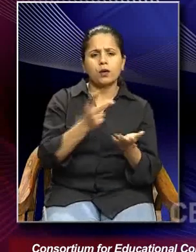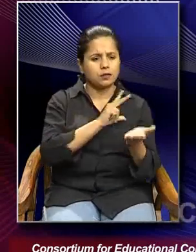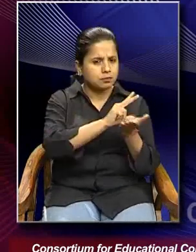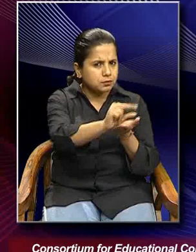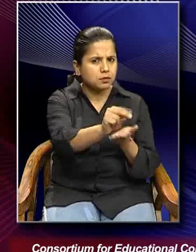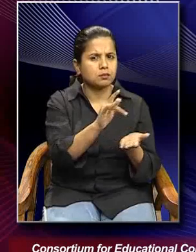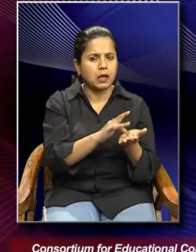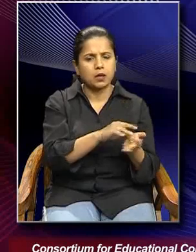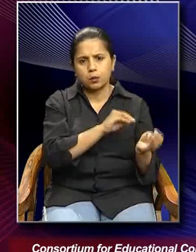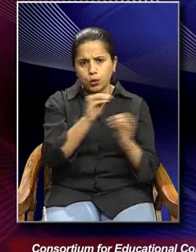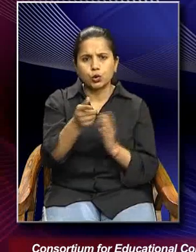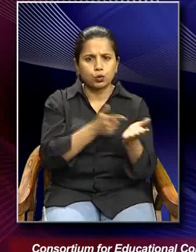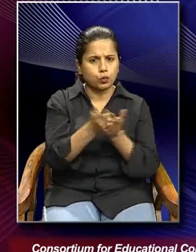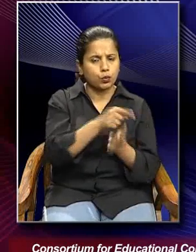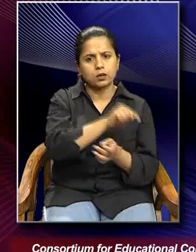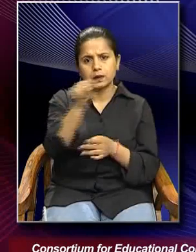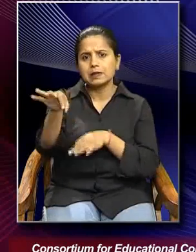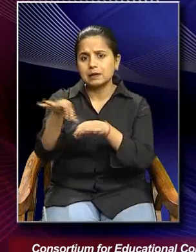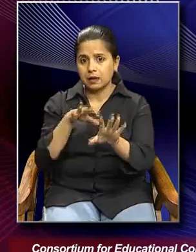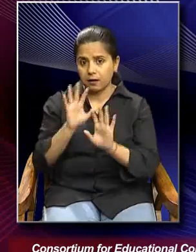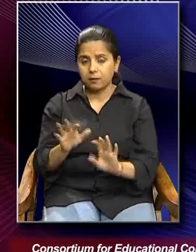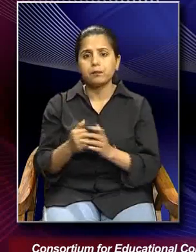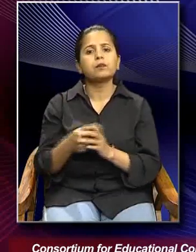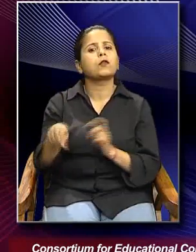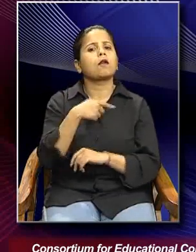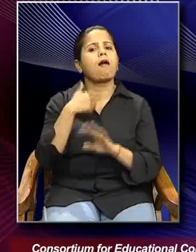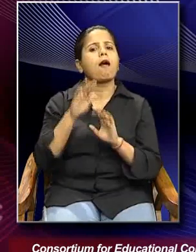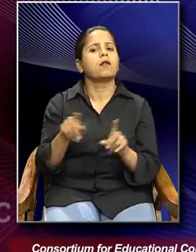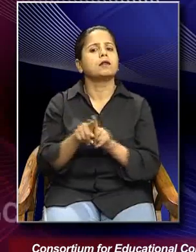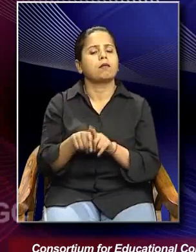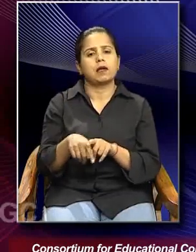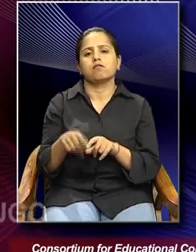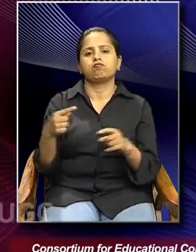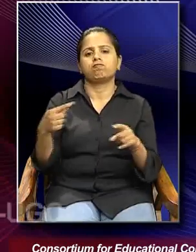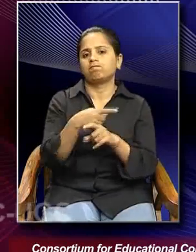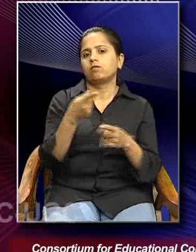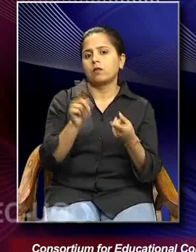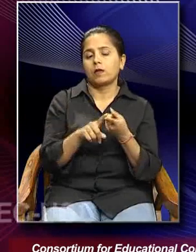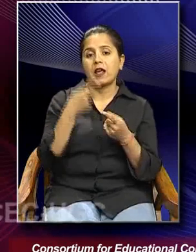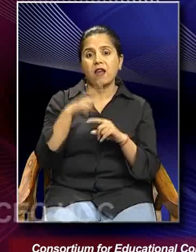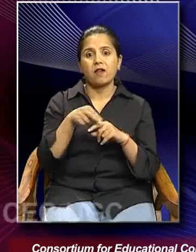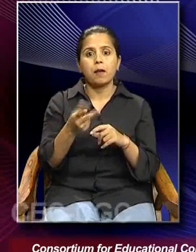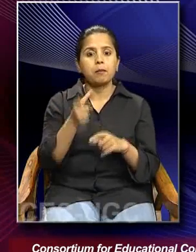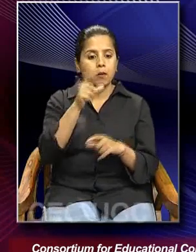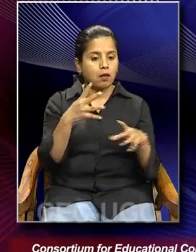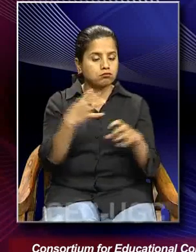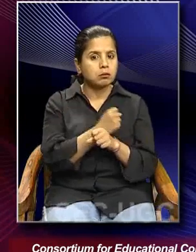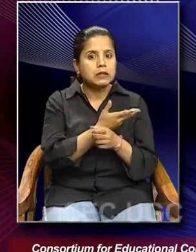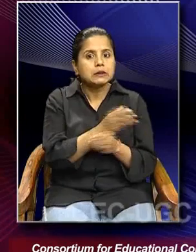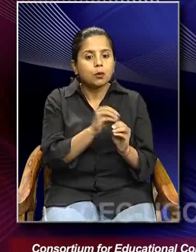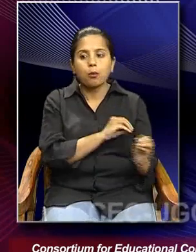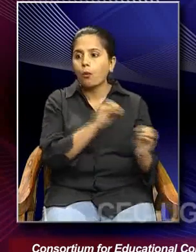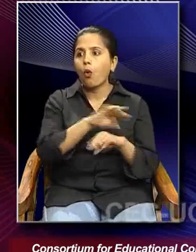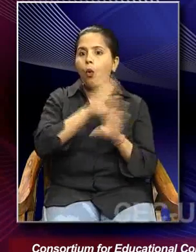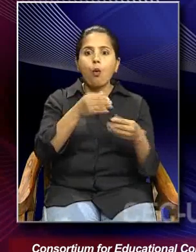locations, rural areas to the urban areas, we also have a counter stream. So when there is a vacuum created in these locations,